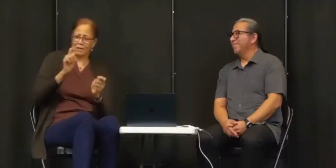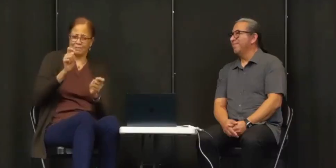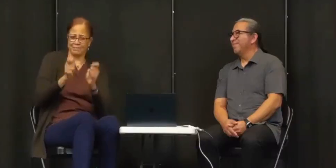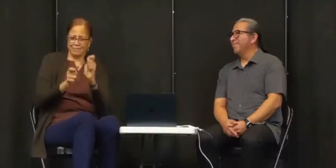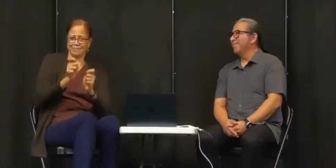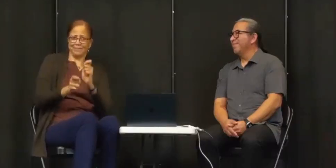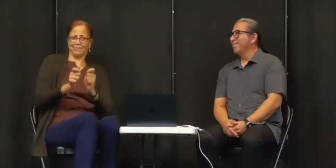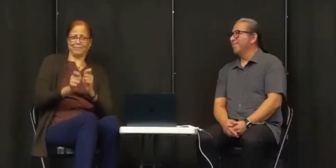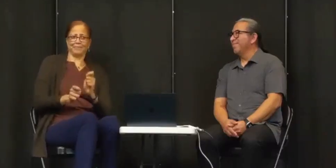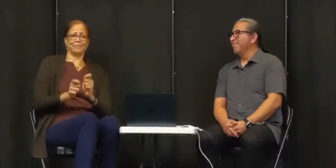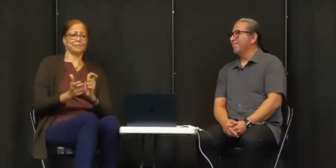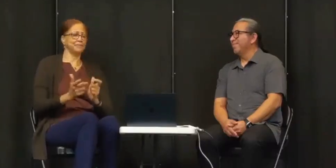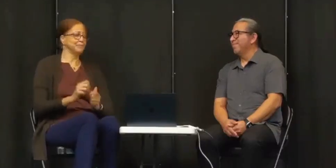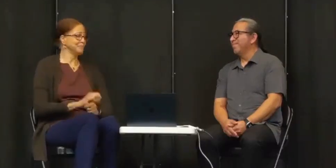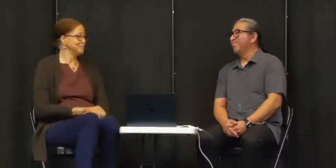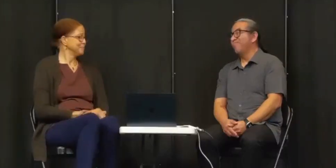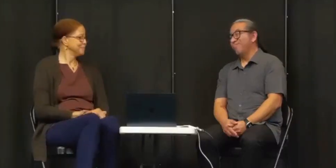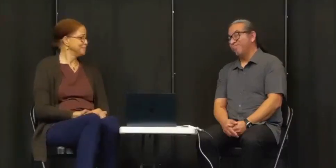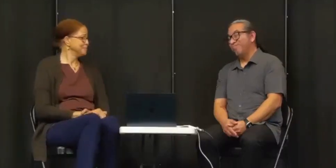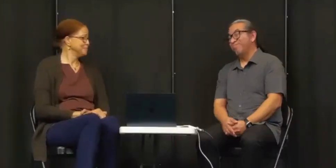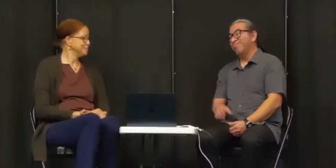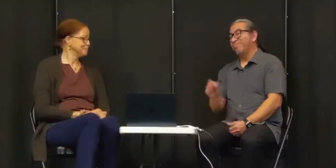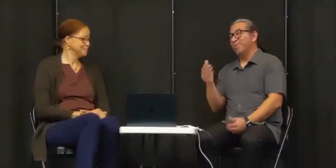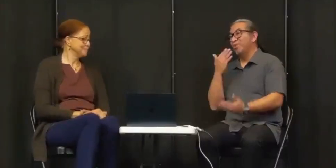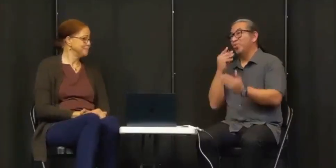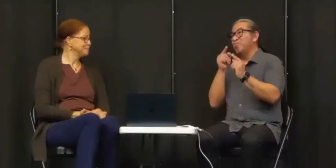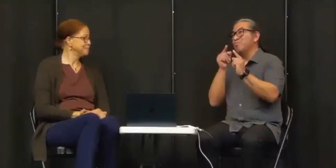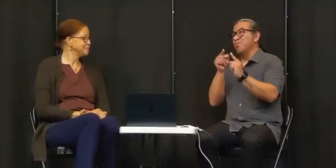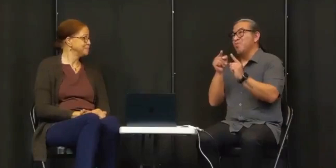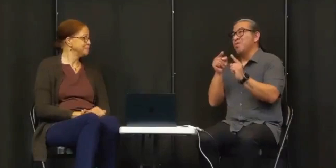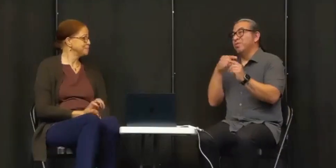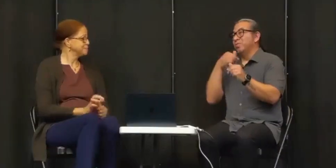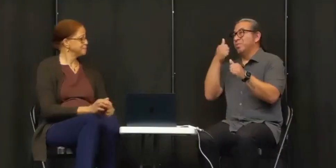temper our expectations a bit with that.